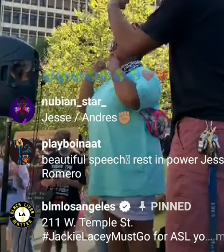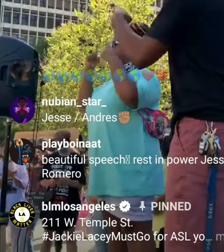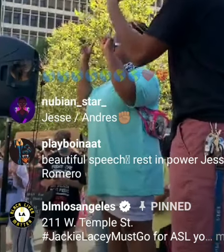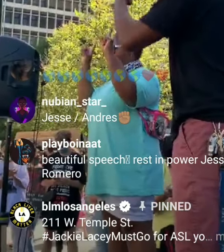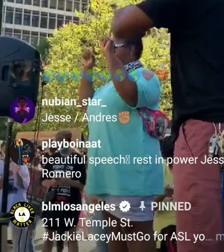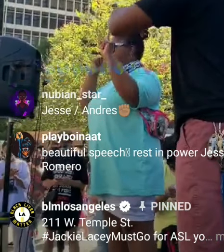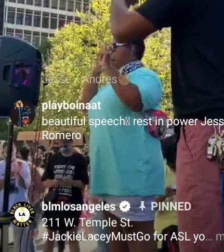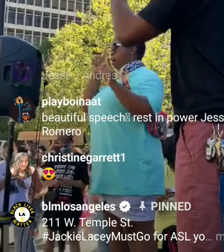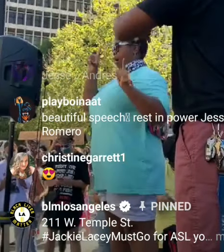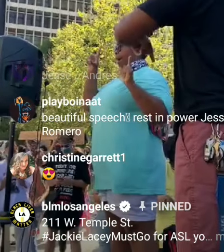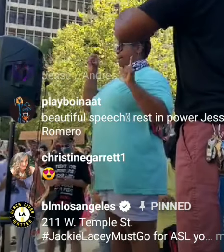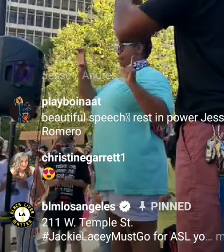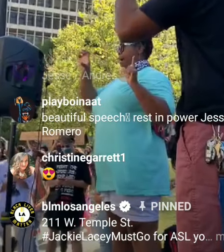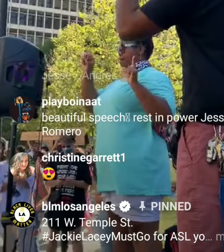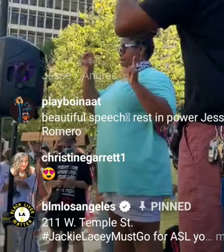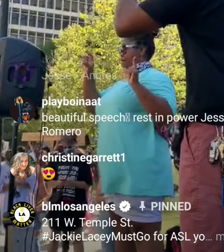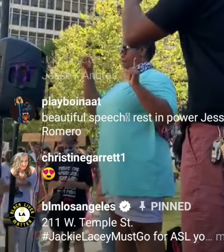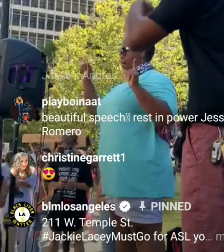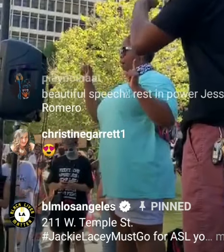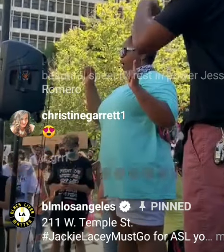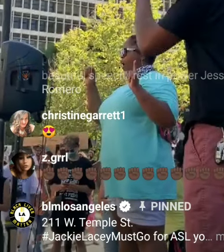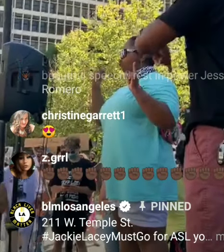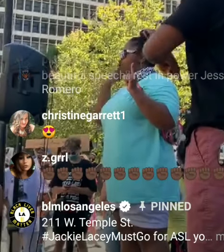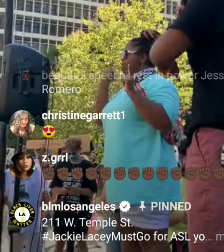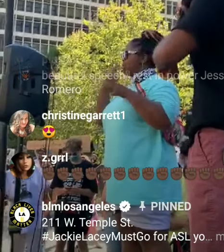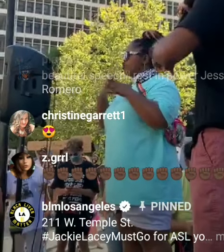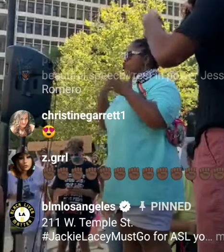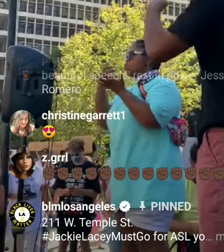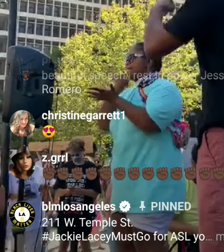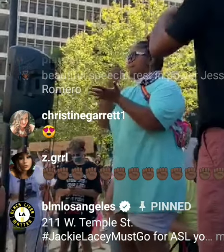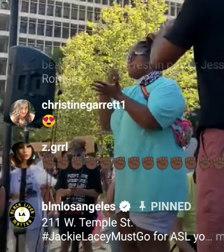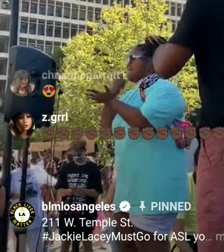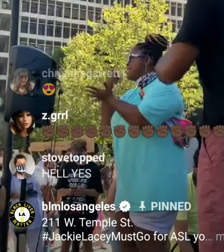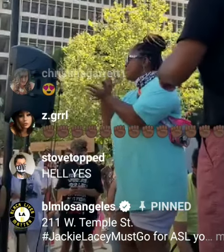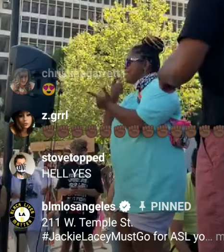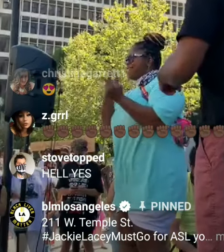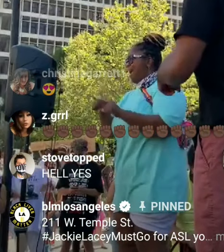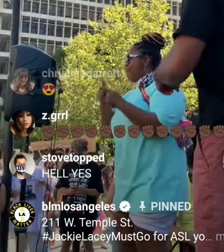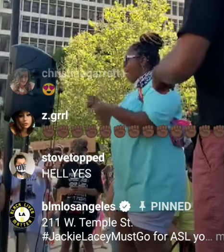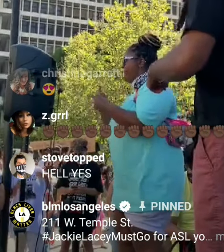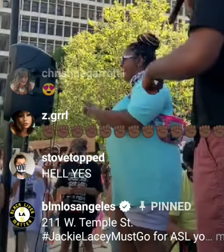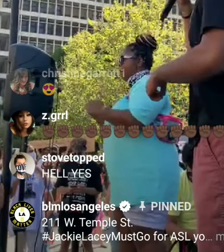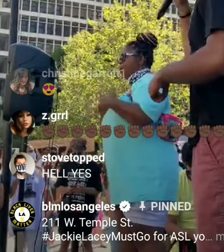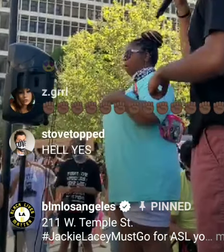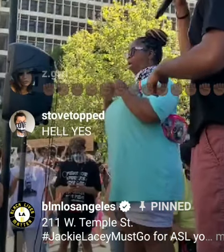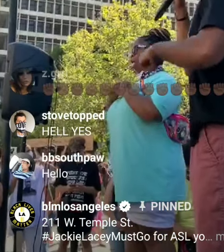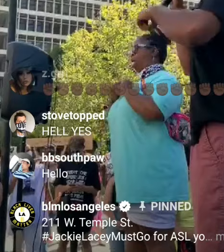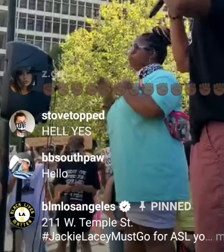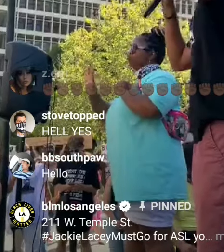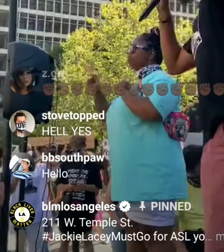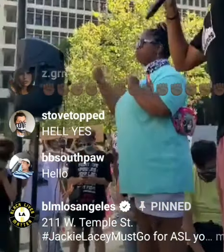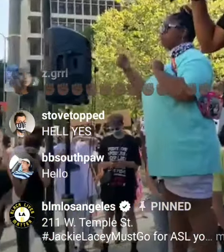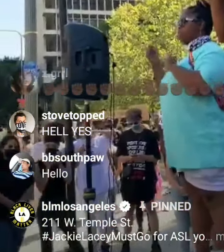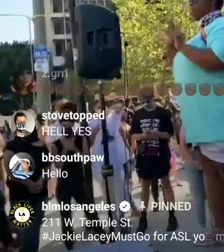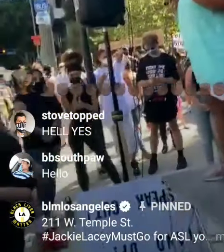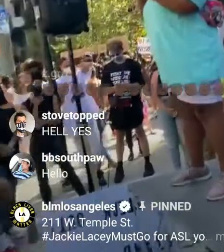Doc mentioned earlier the wins that we've gotten just in the last few weeks, and I'll let other folks talk about that. But